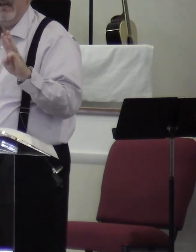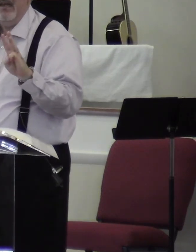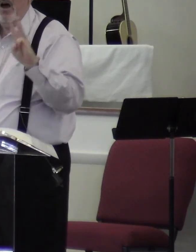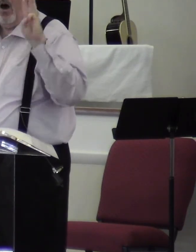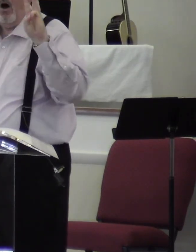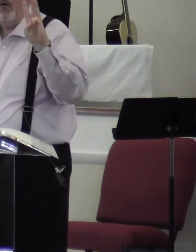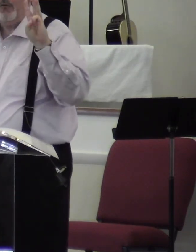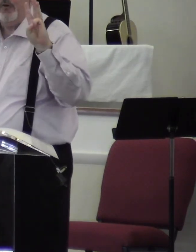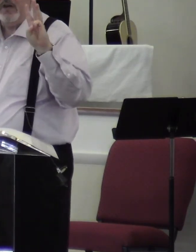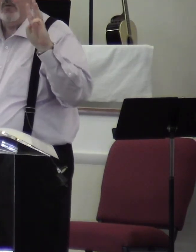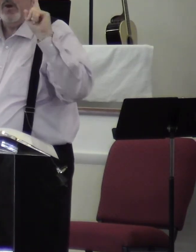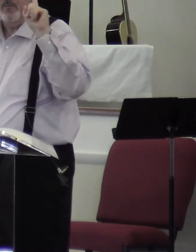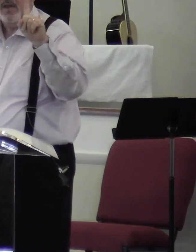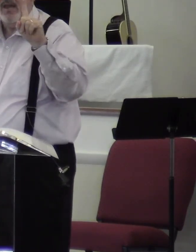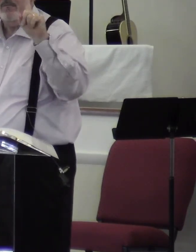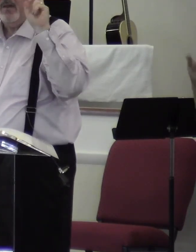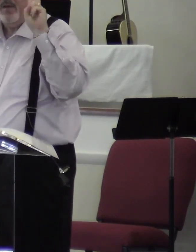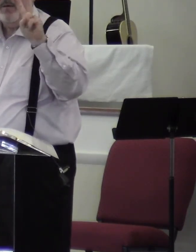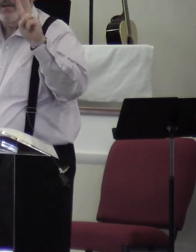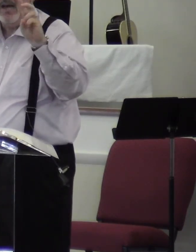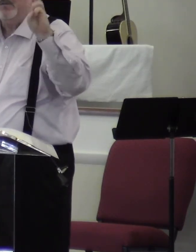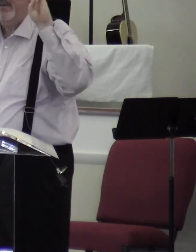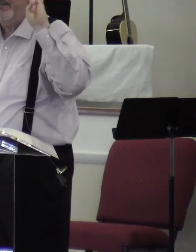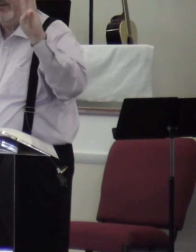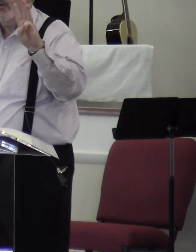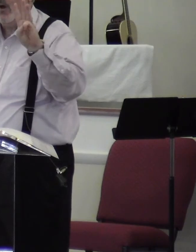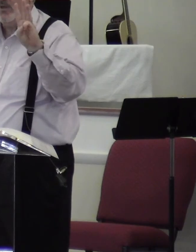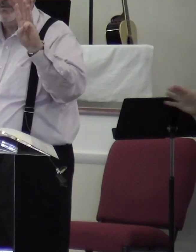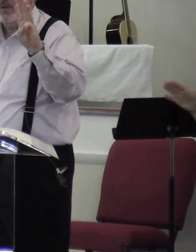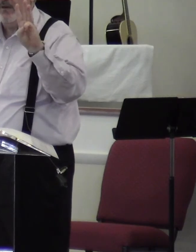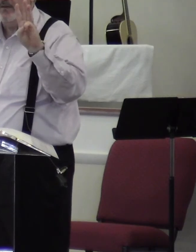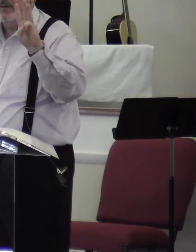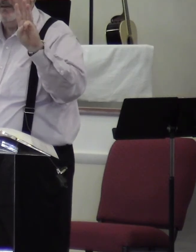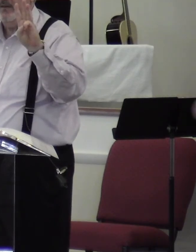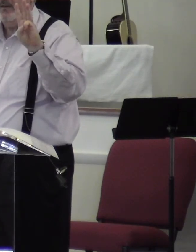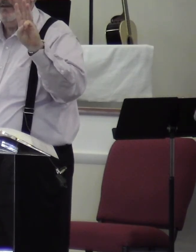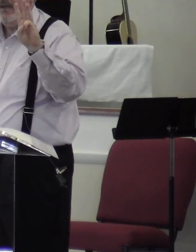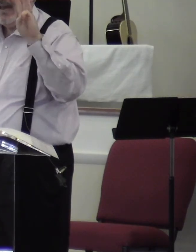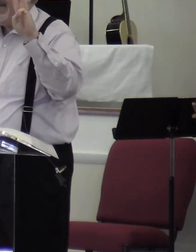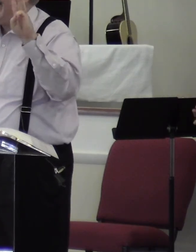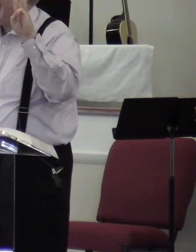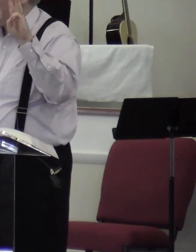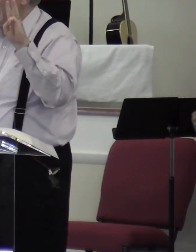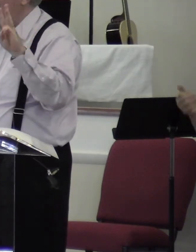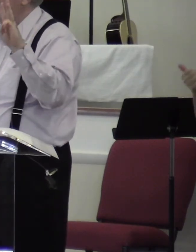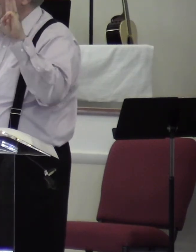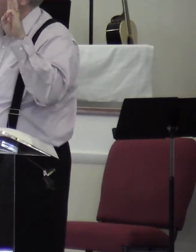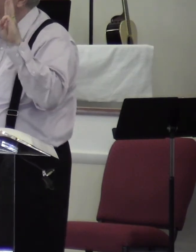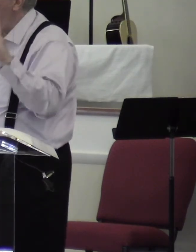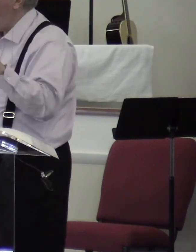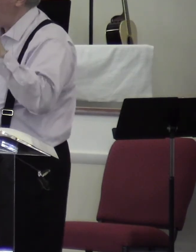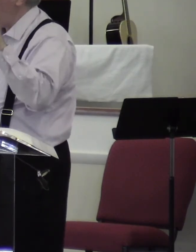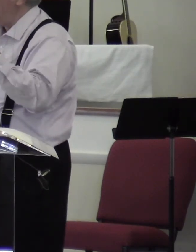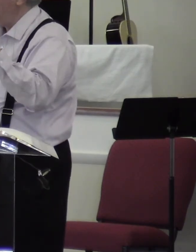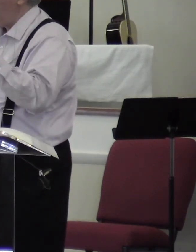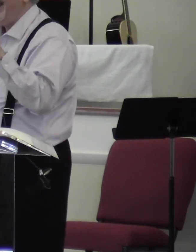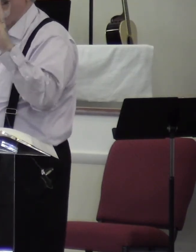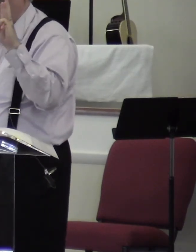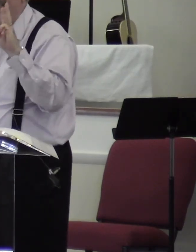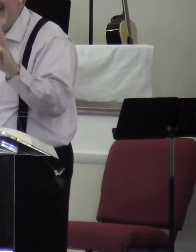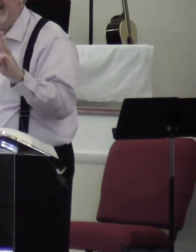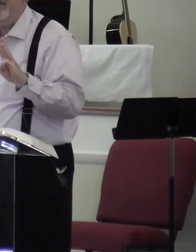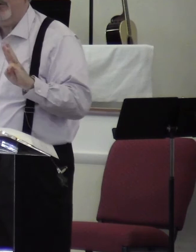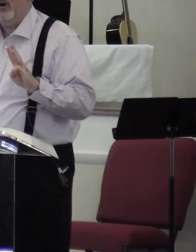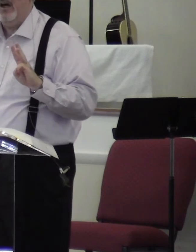all three. Repent, be baptized, be filled with the Holy Spirit. Anything less is not what God